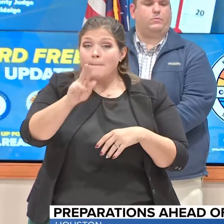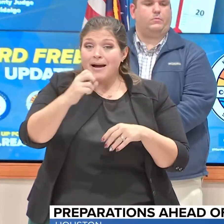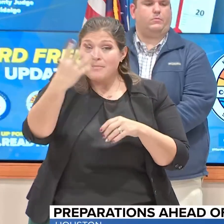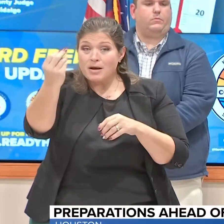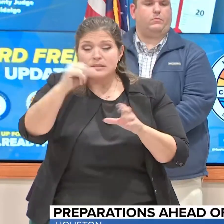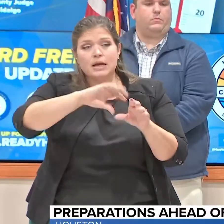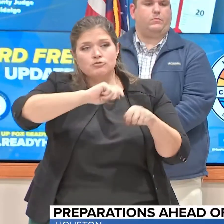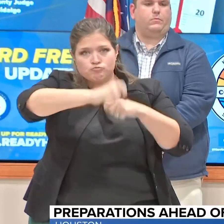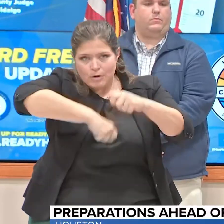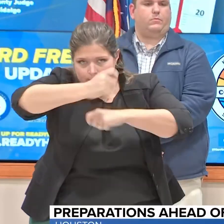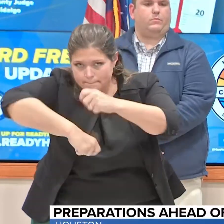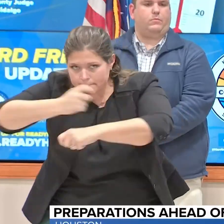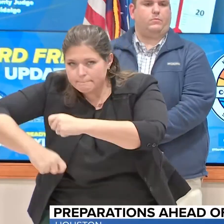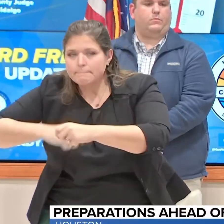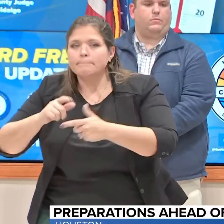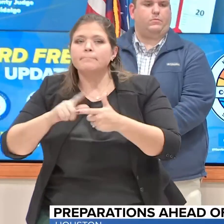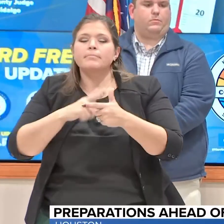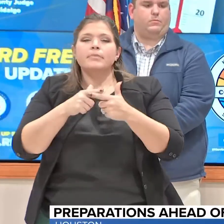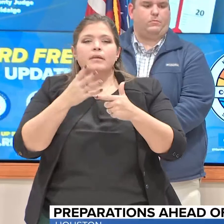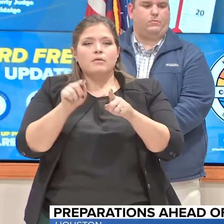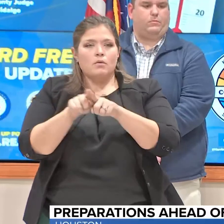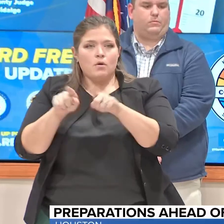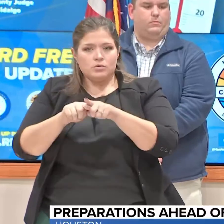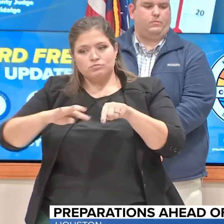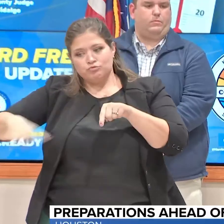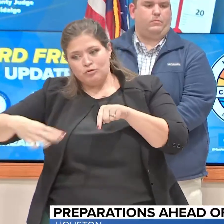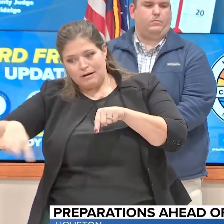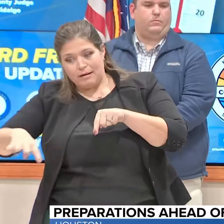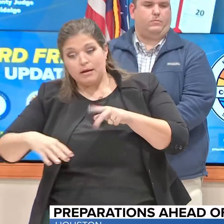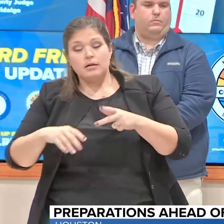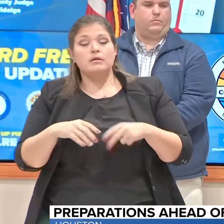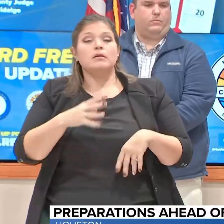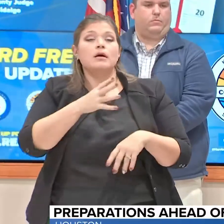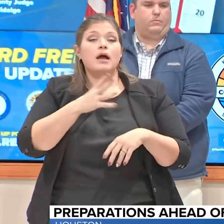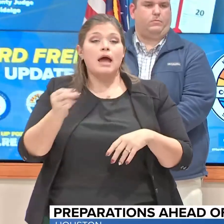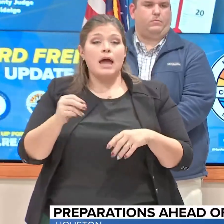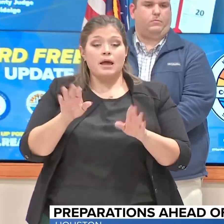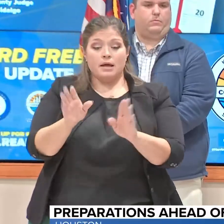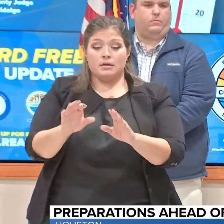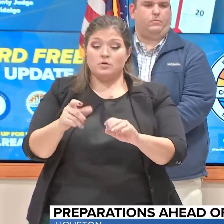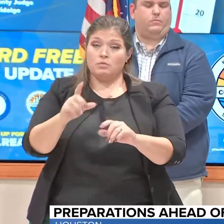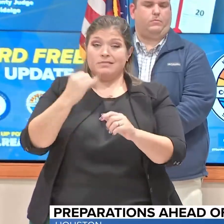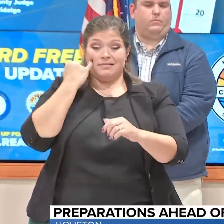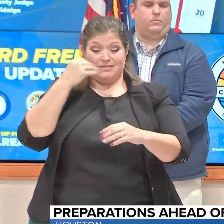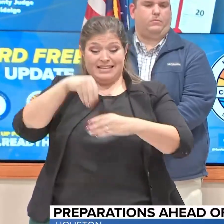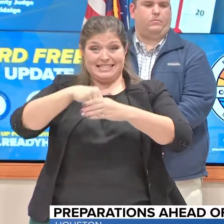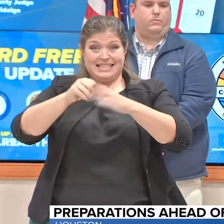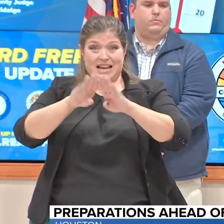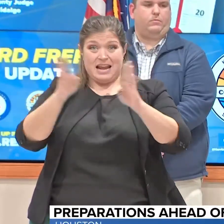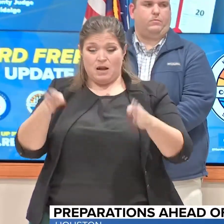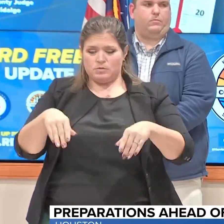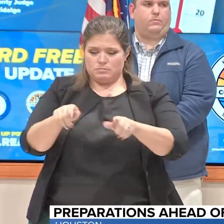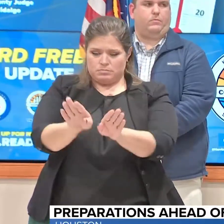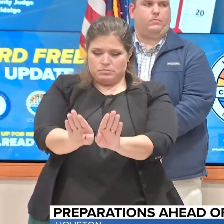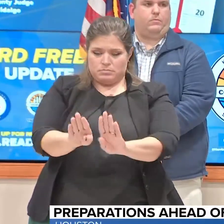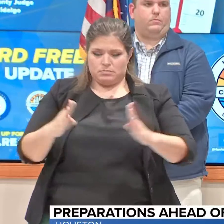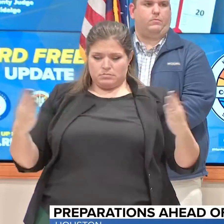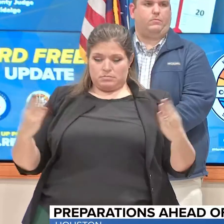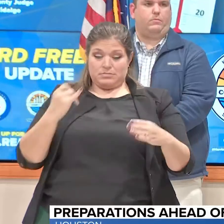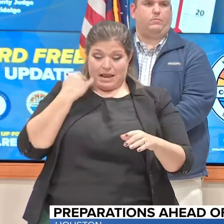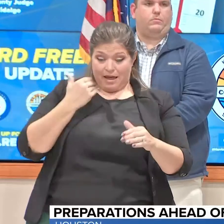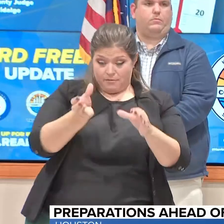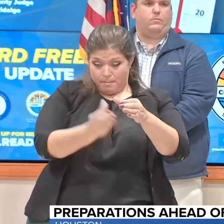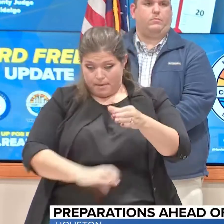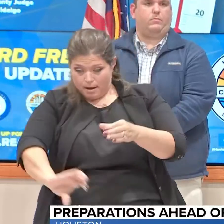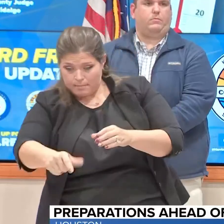shut off the water, and open the cabinet doors. That helps as well. Anywhere where the attic, anywhere